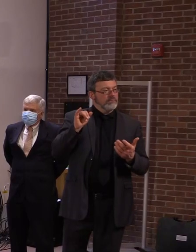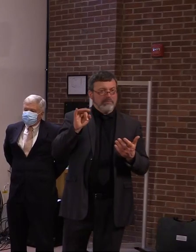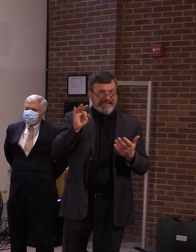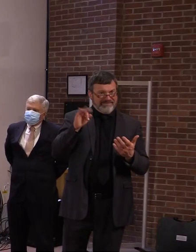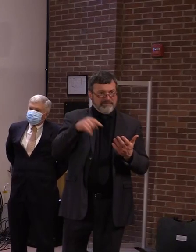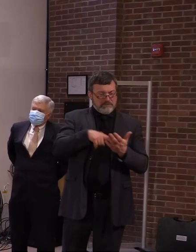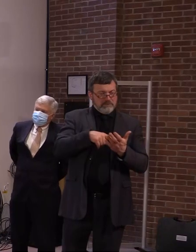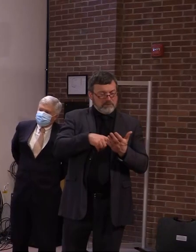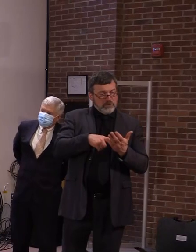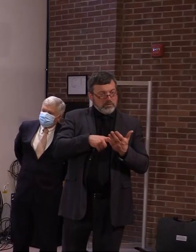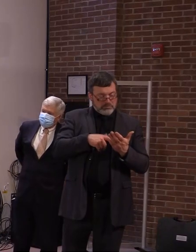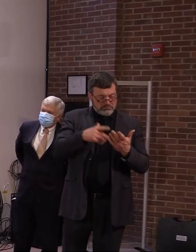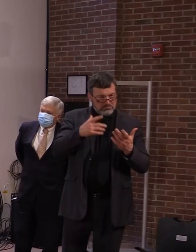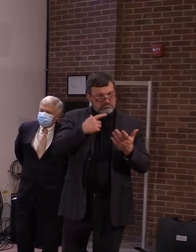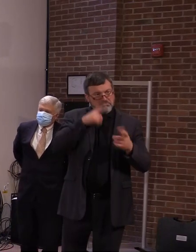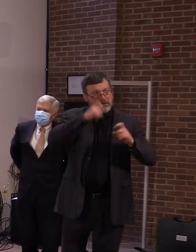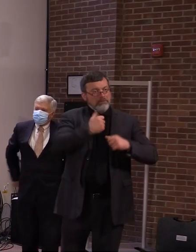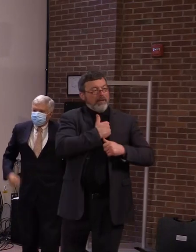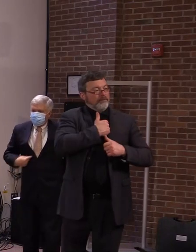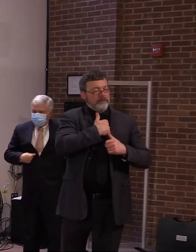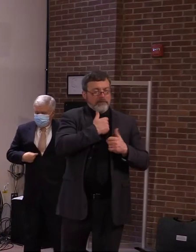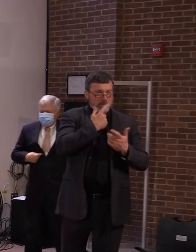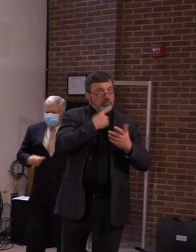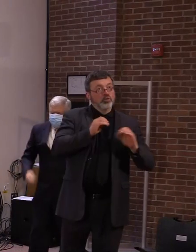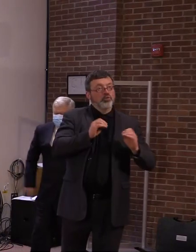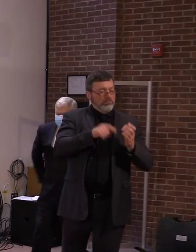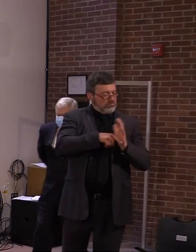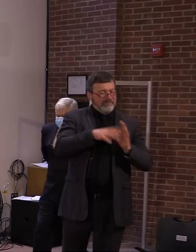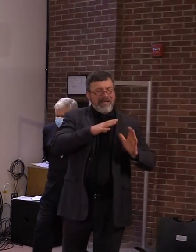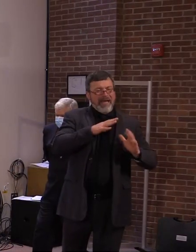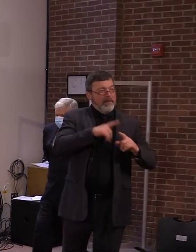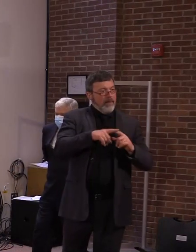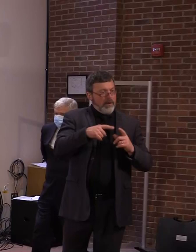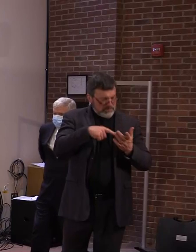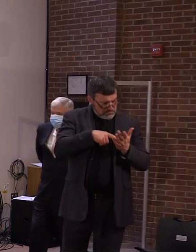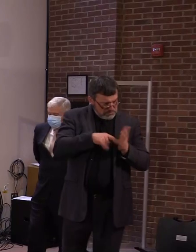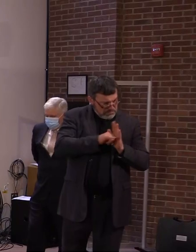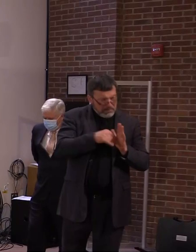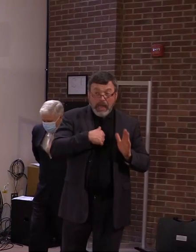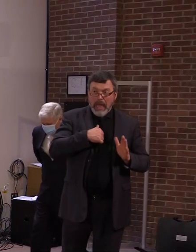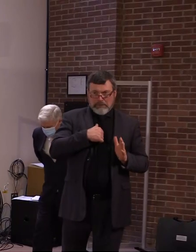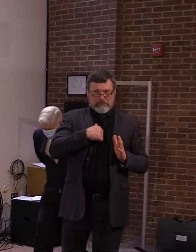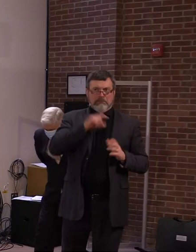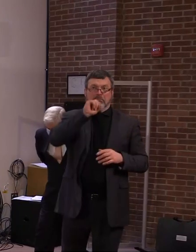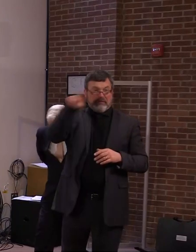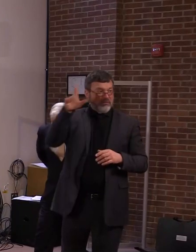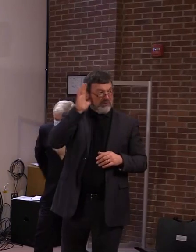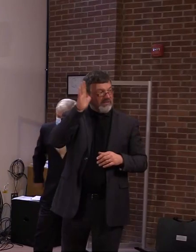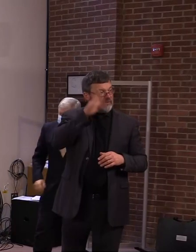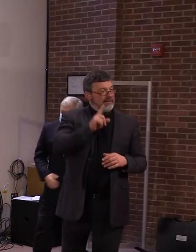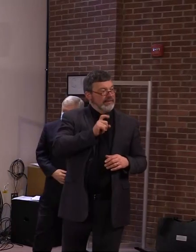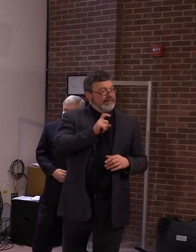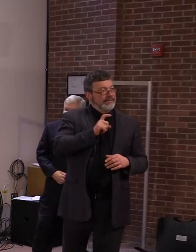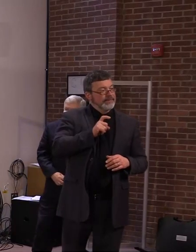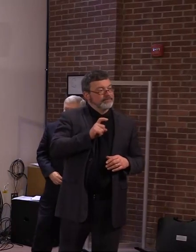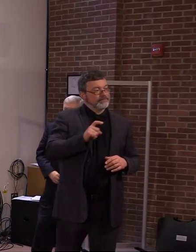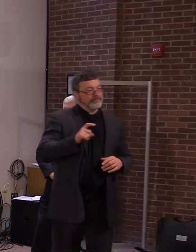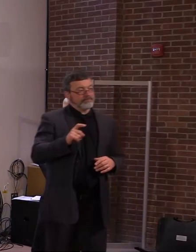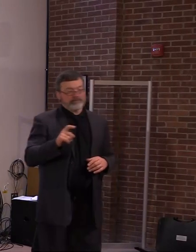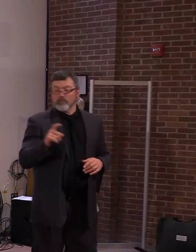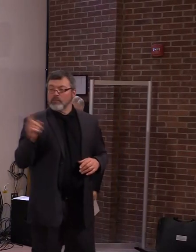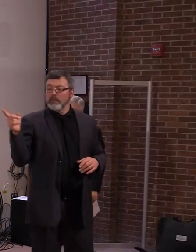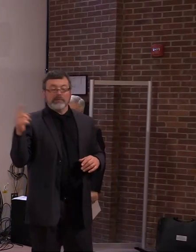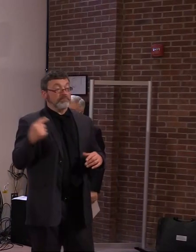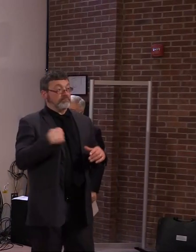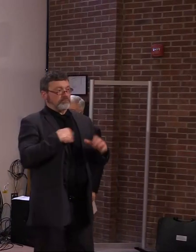is something that we have considered. Secretary Smith can expand upon that. But I do